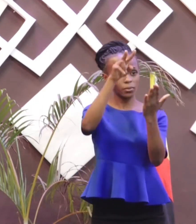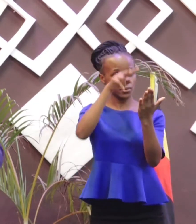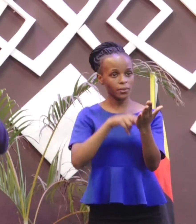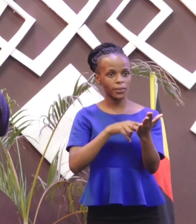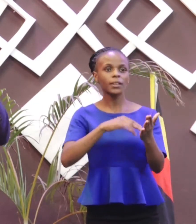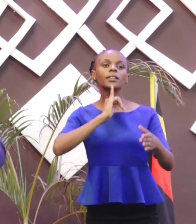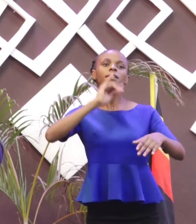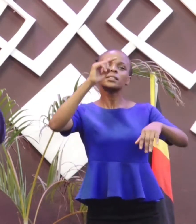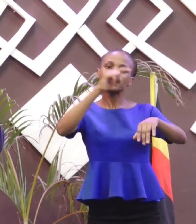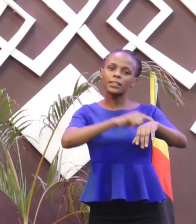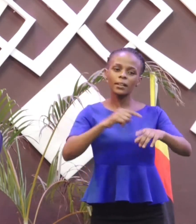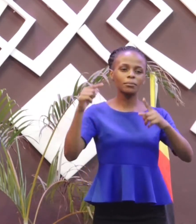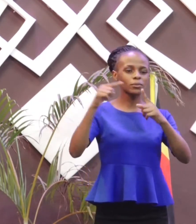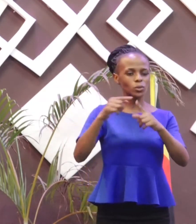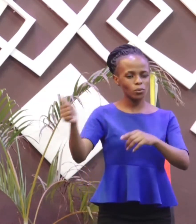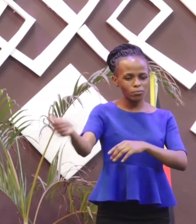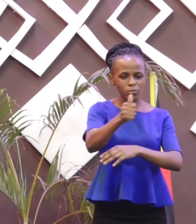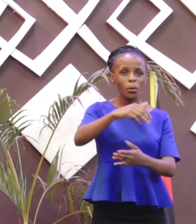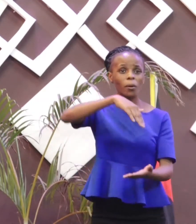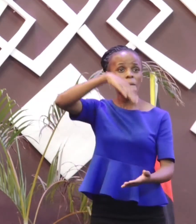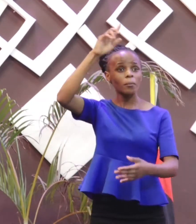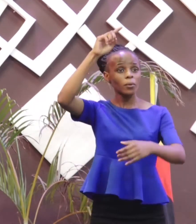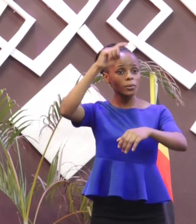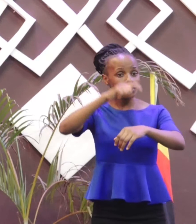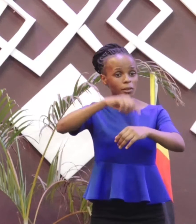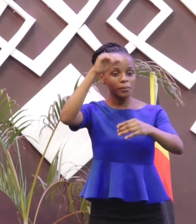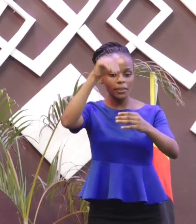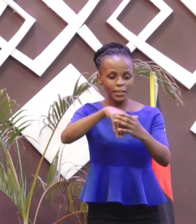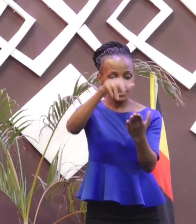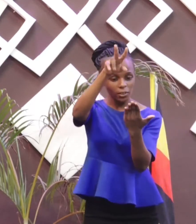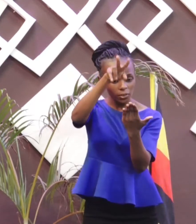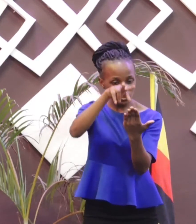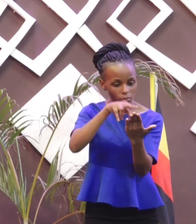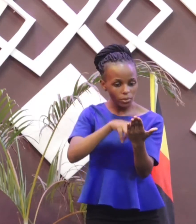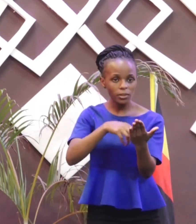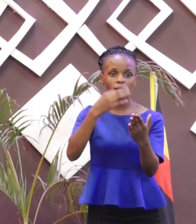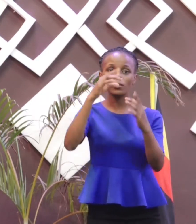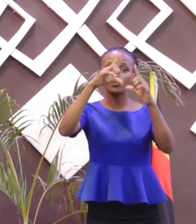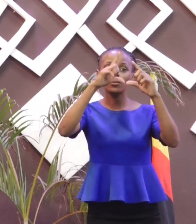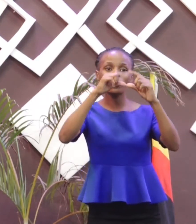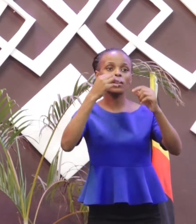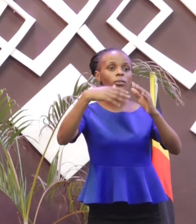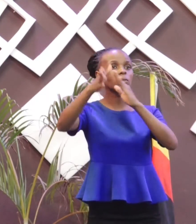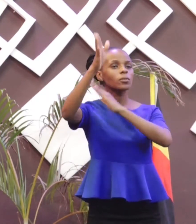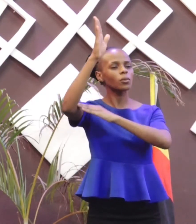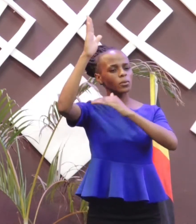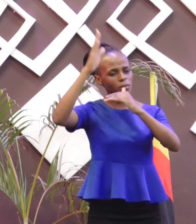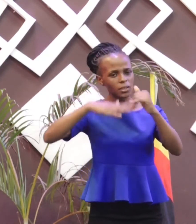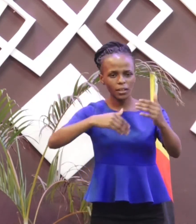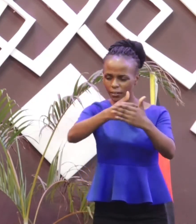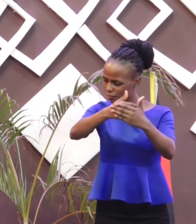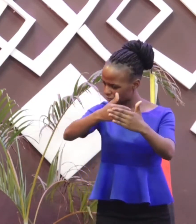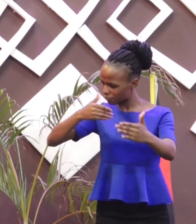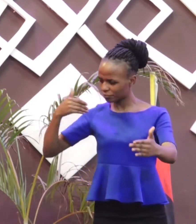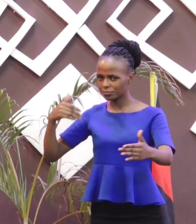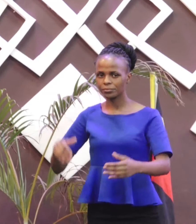is time to invest time into reading the word of God than ever before. Kekisera tuweyo obudde nga